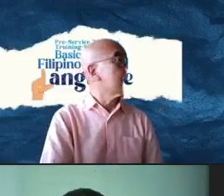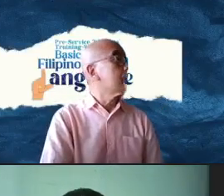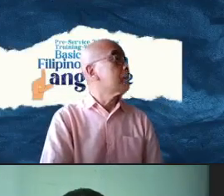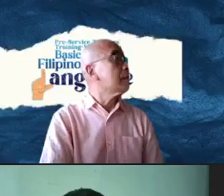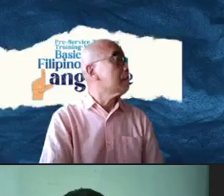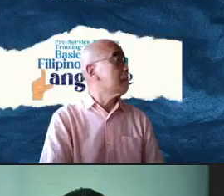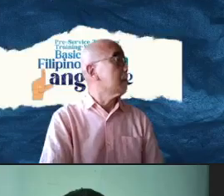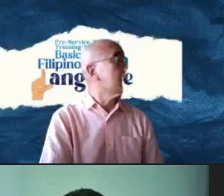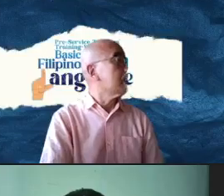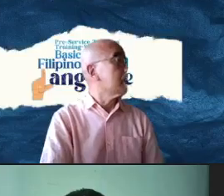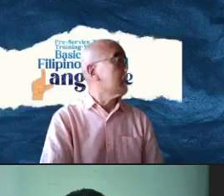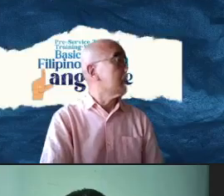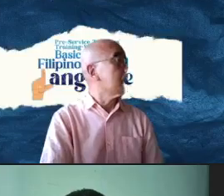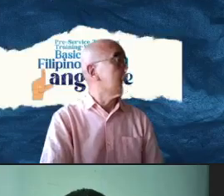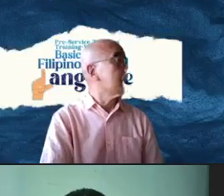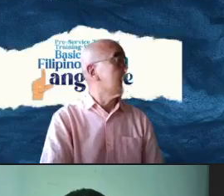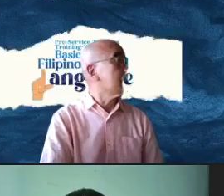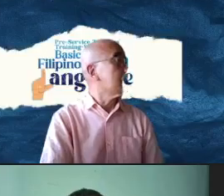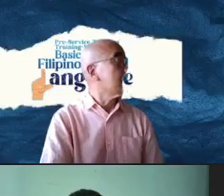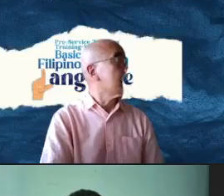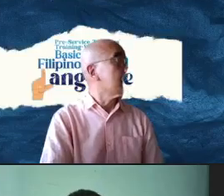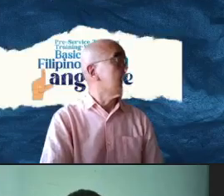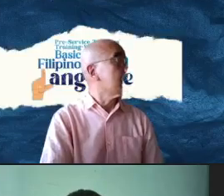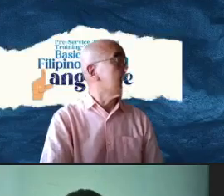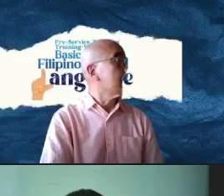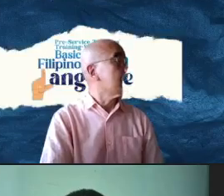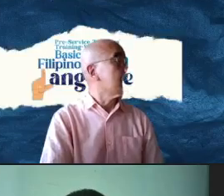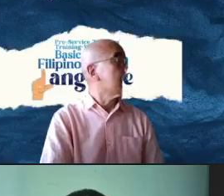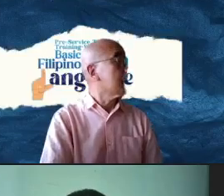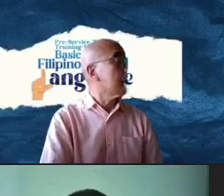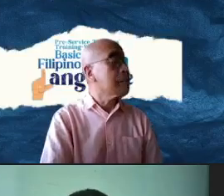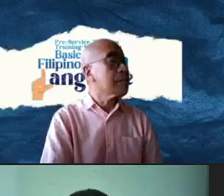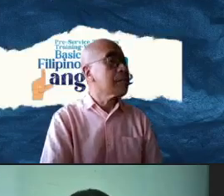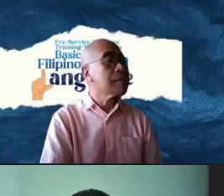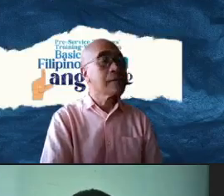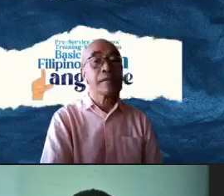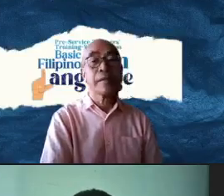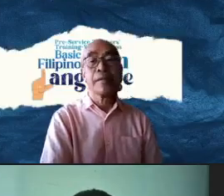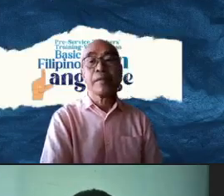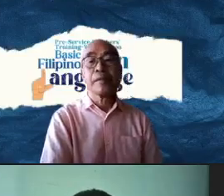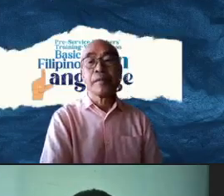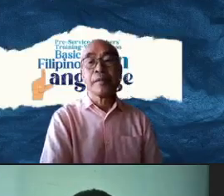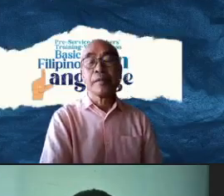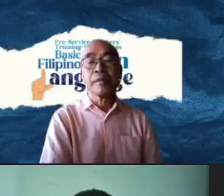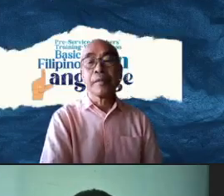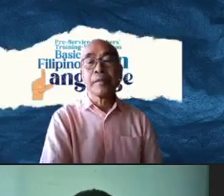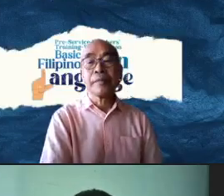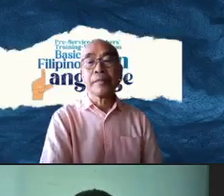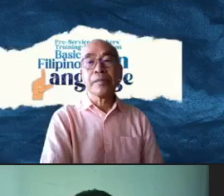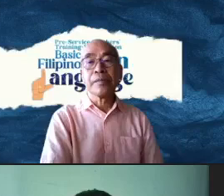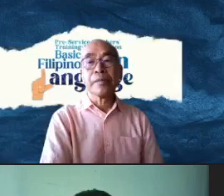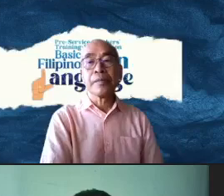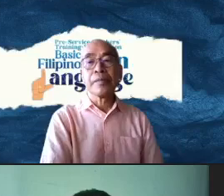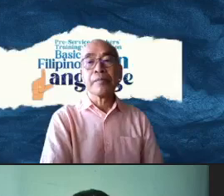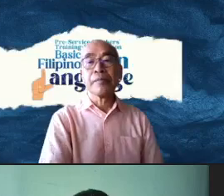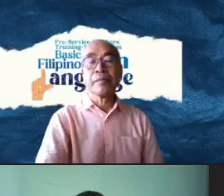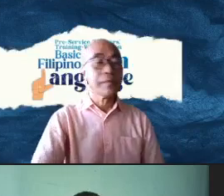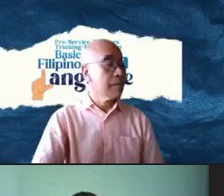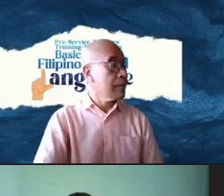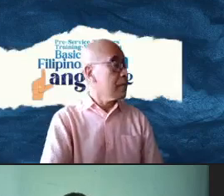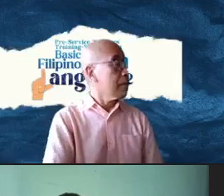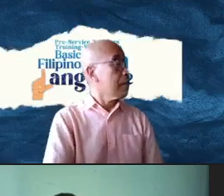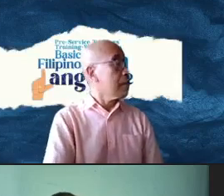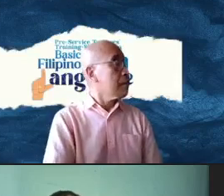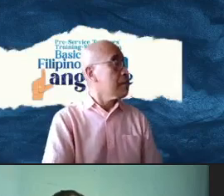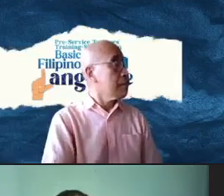mga programa, especially on inclusive education. So to everyone, welcome, make the most